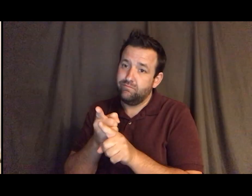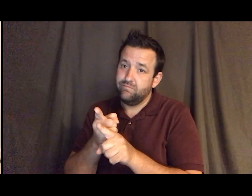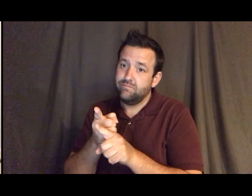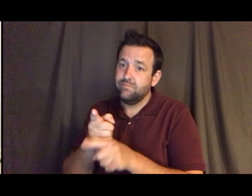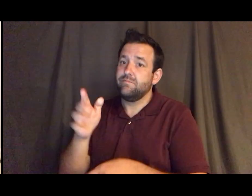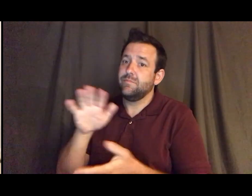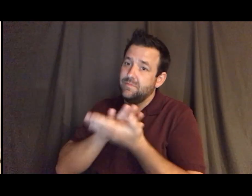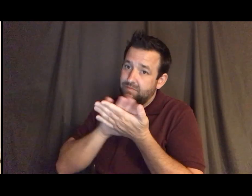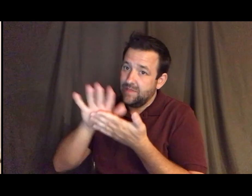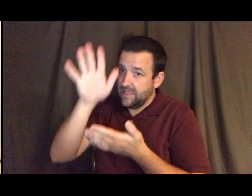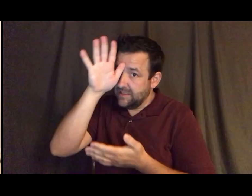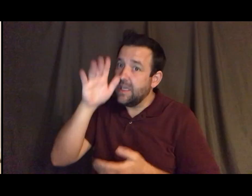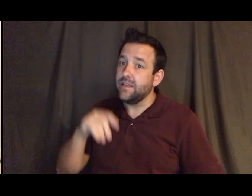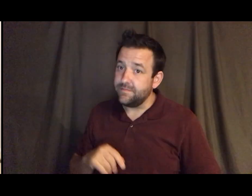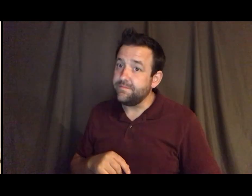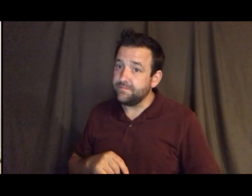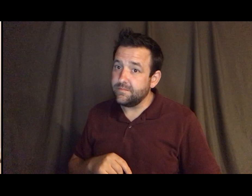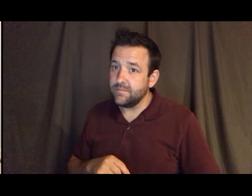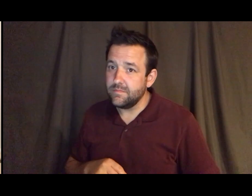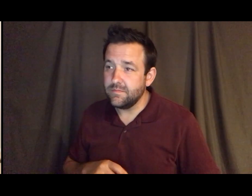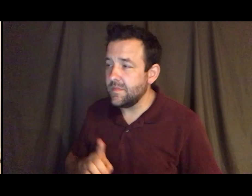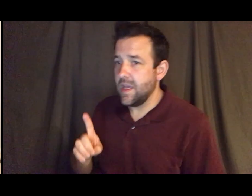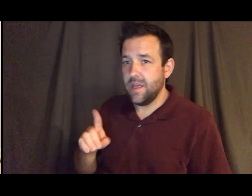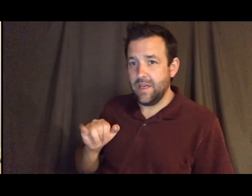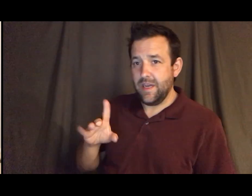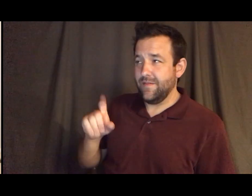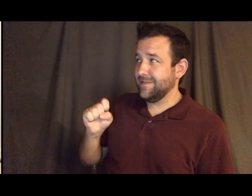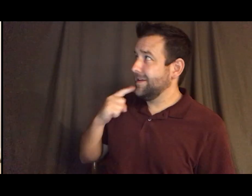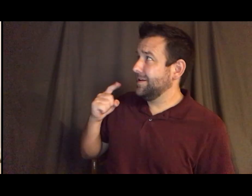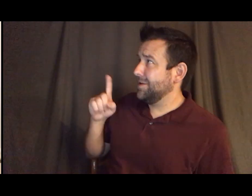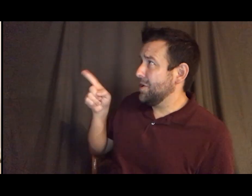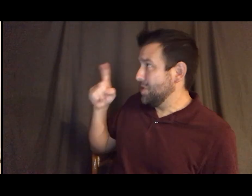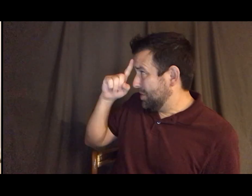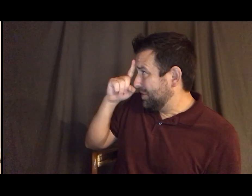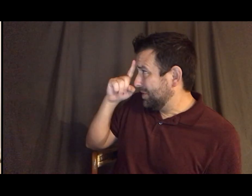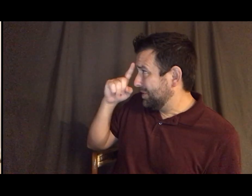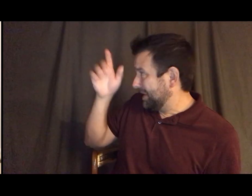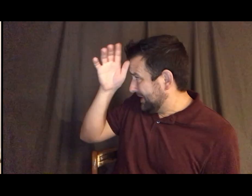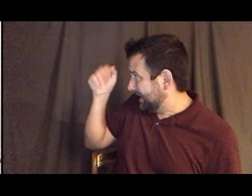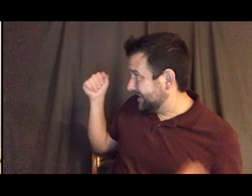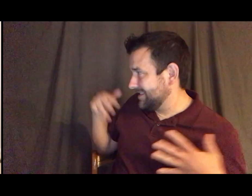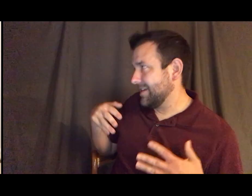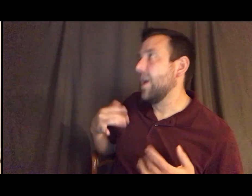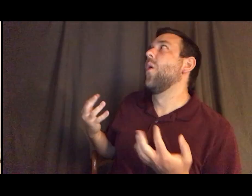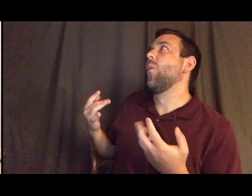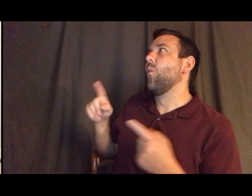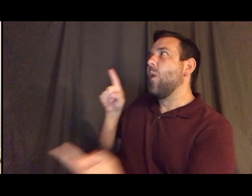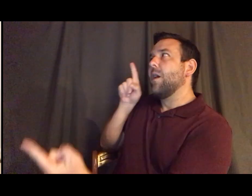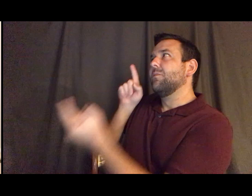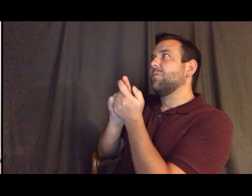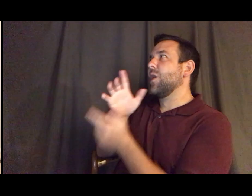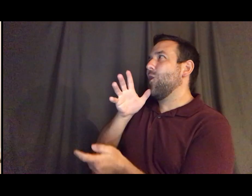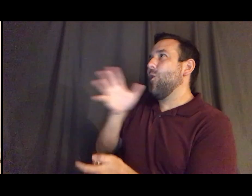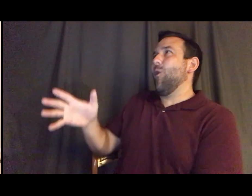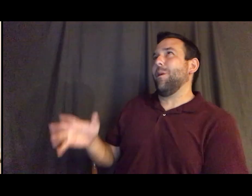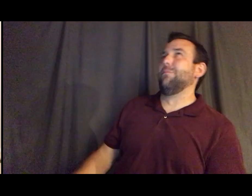David said, "You think he's scary? Wait till you meet my grandmother." Wait, who do you